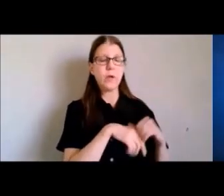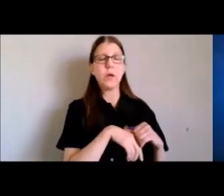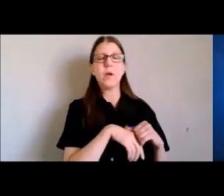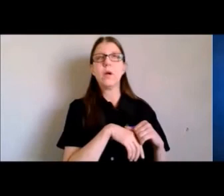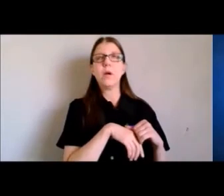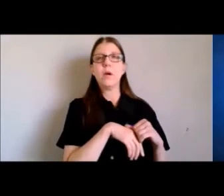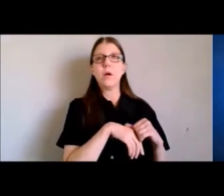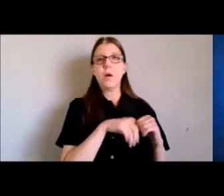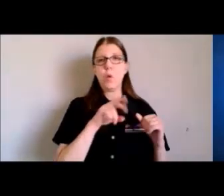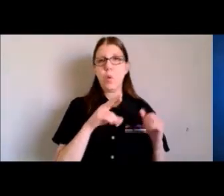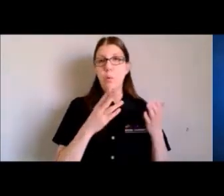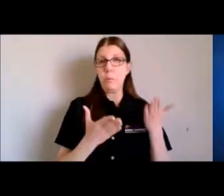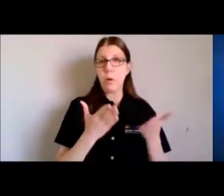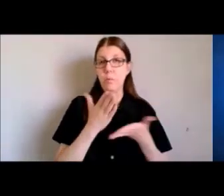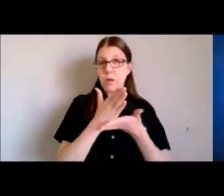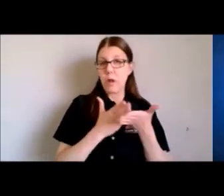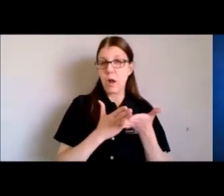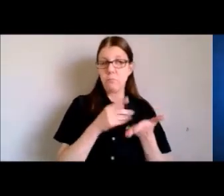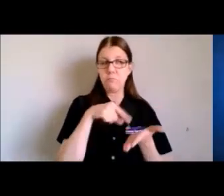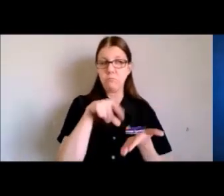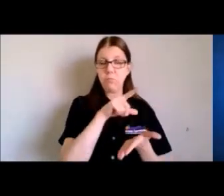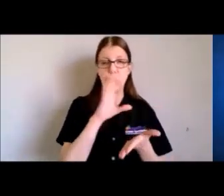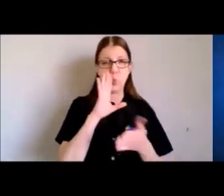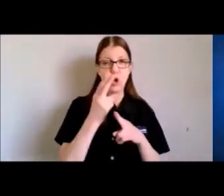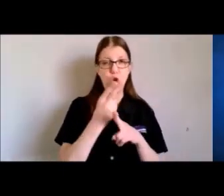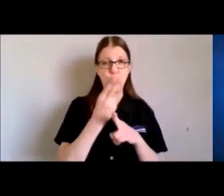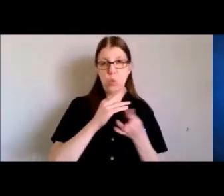tactile communication.